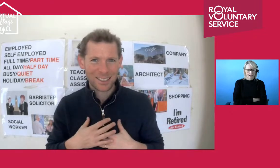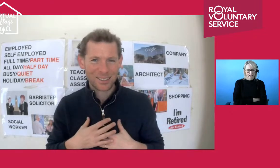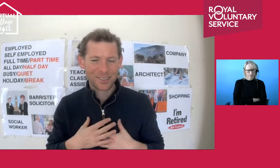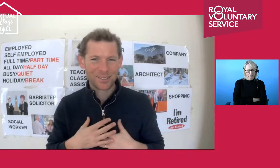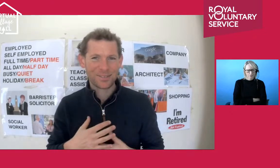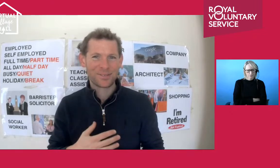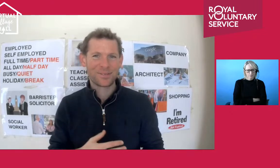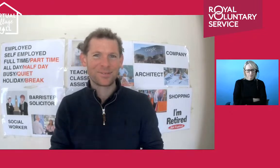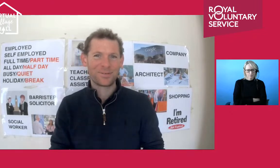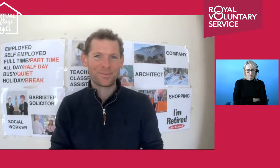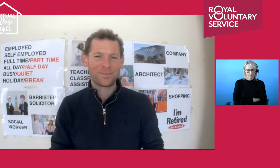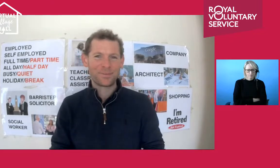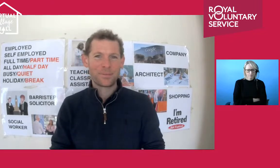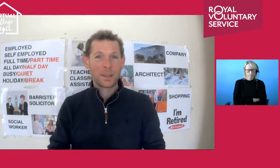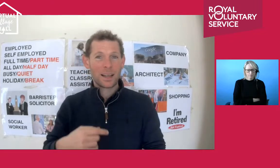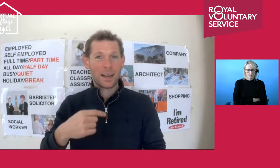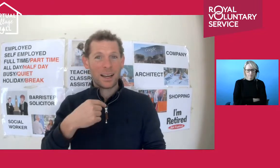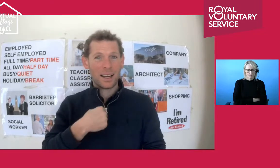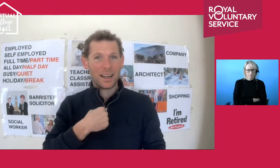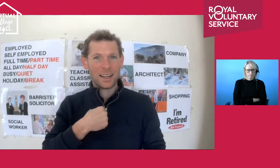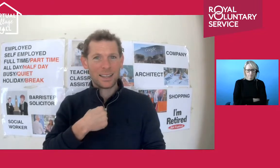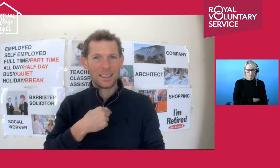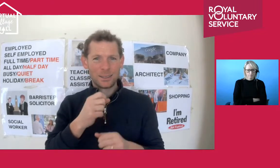I'm tired.